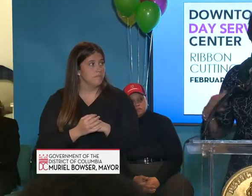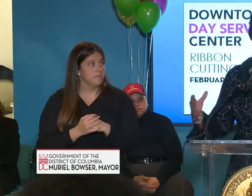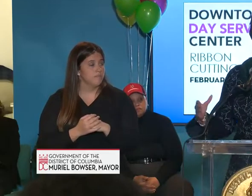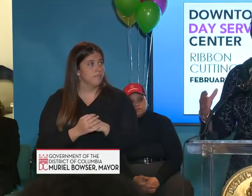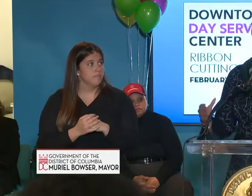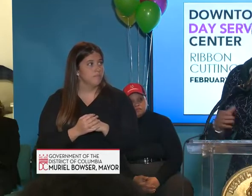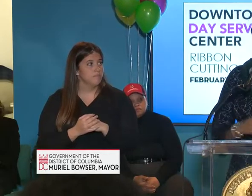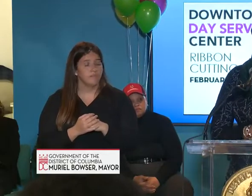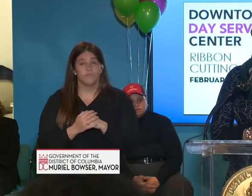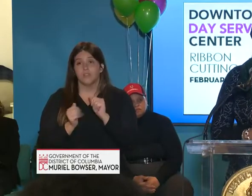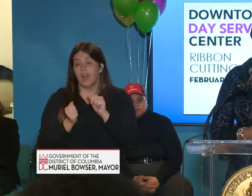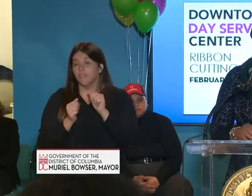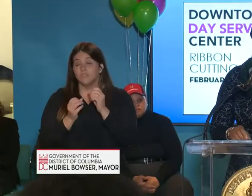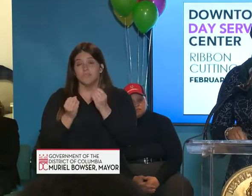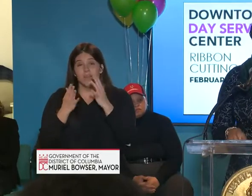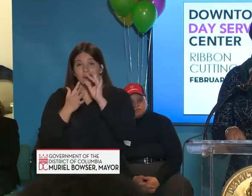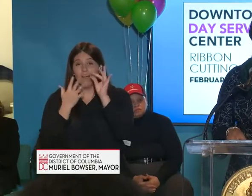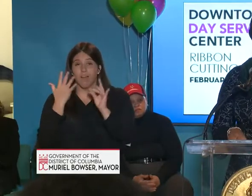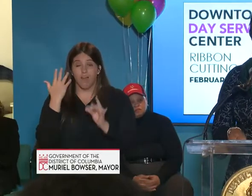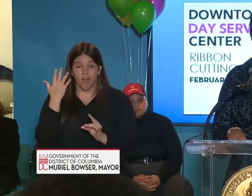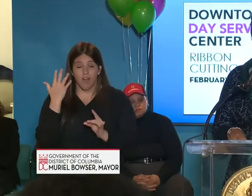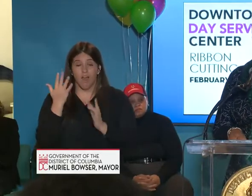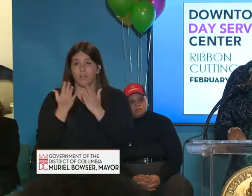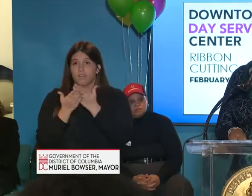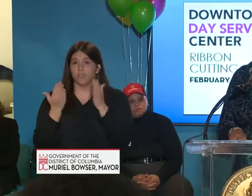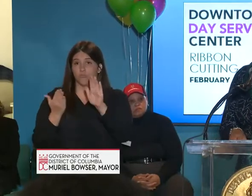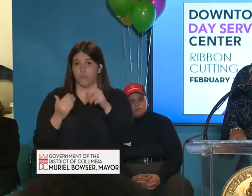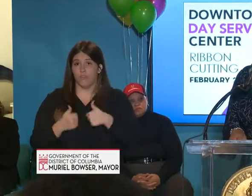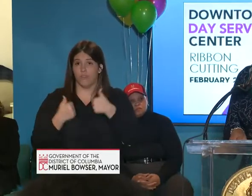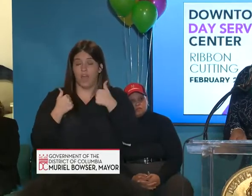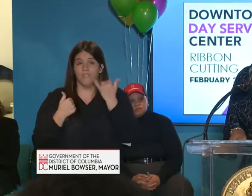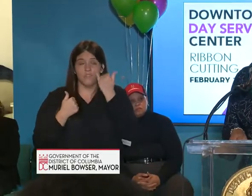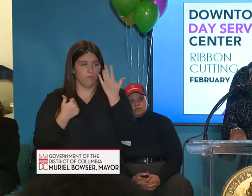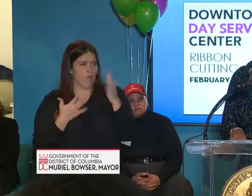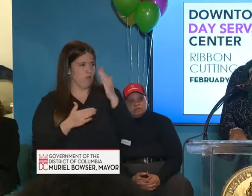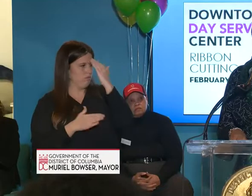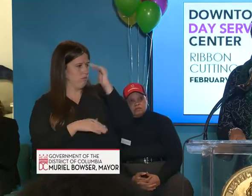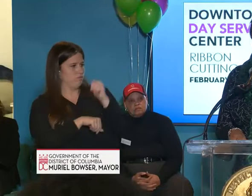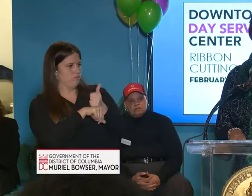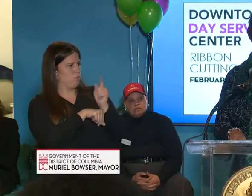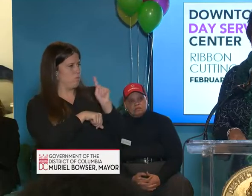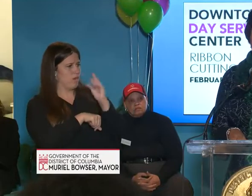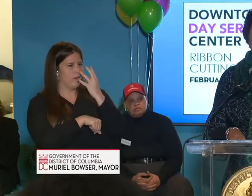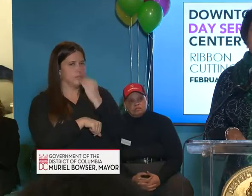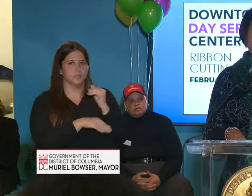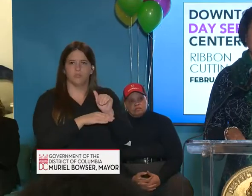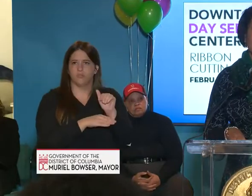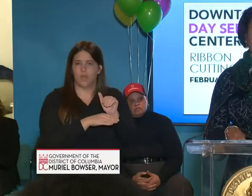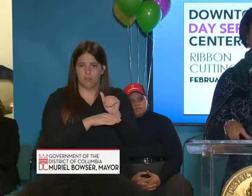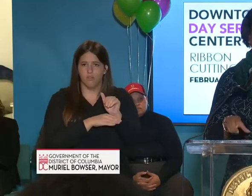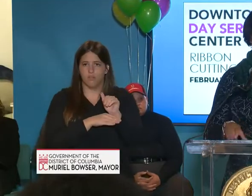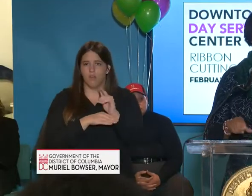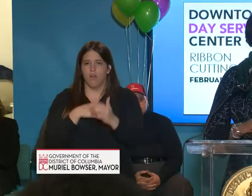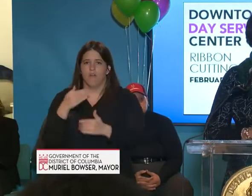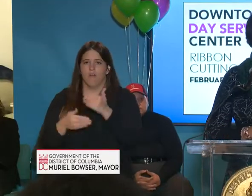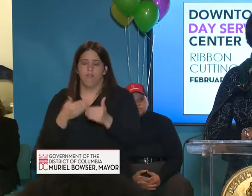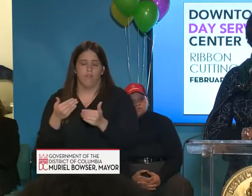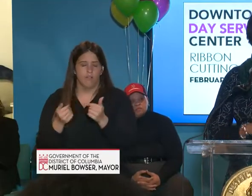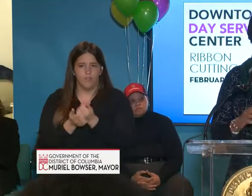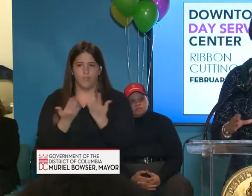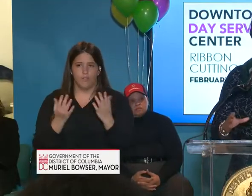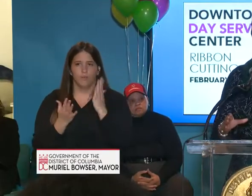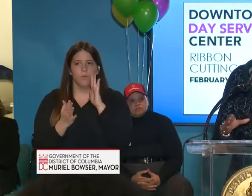whole array of things in order in your life if you know where you're going to sleep that night. And we